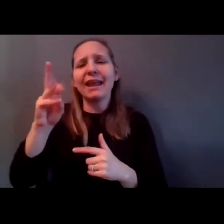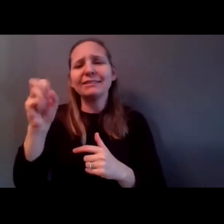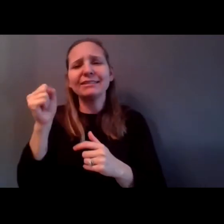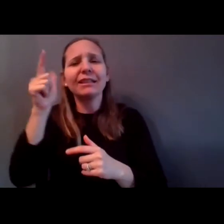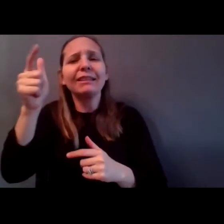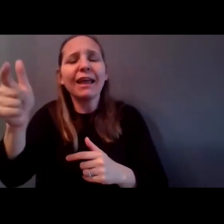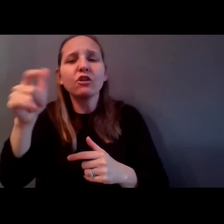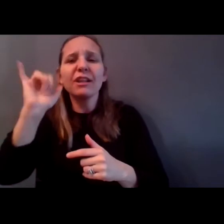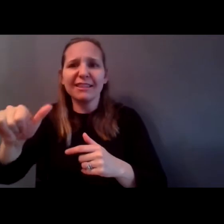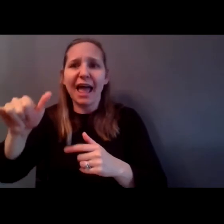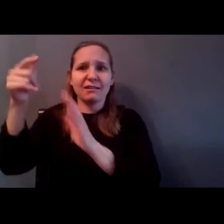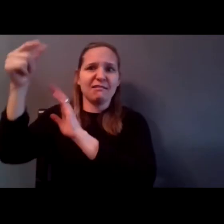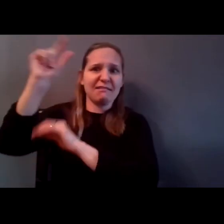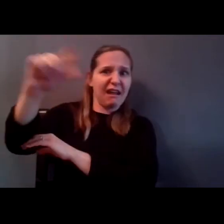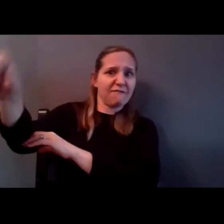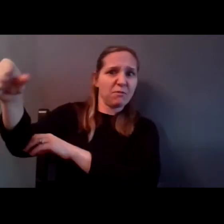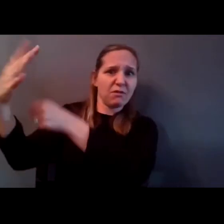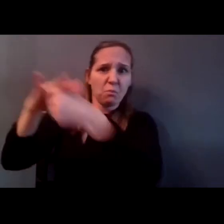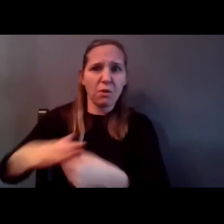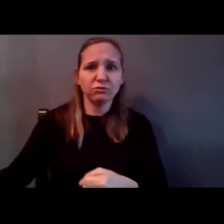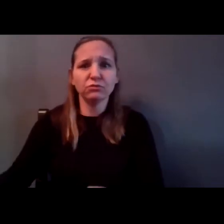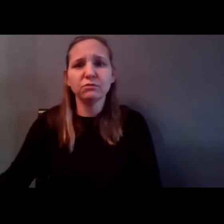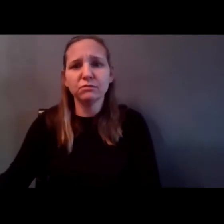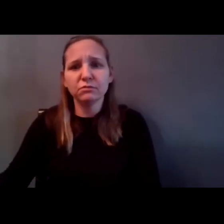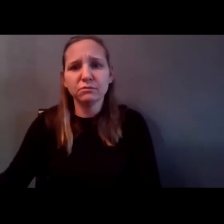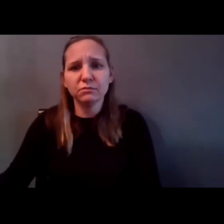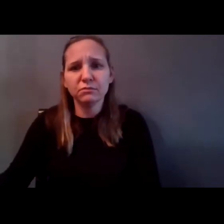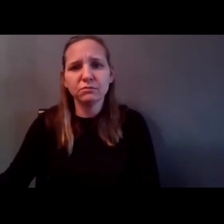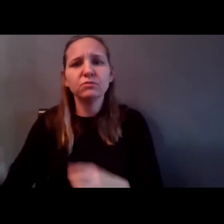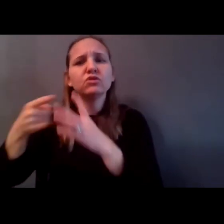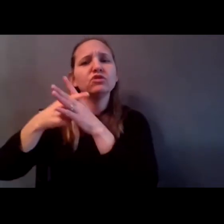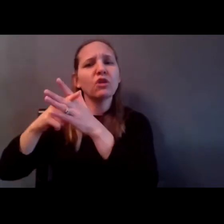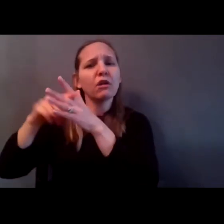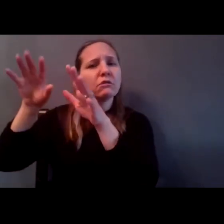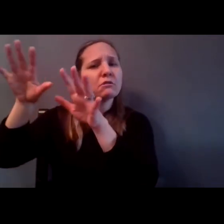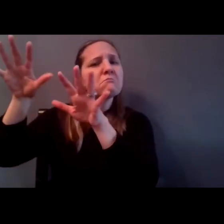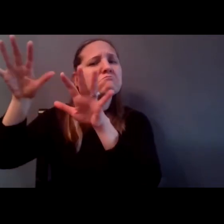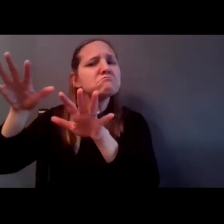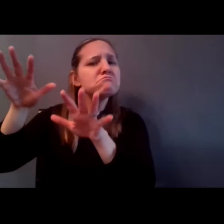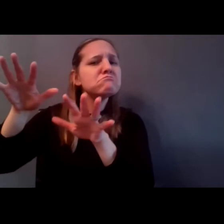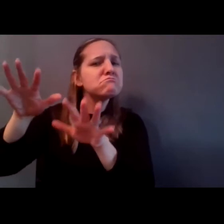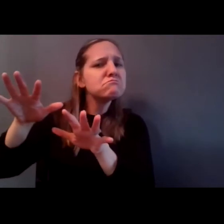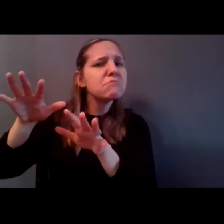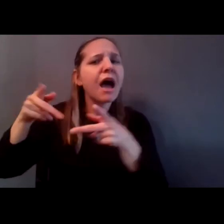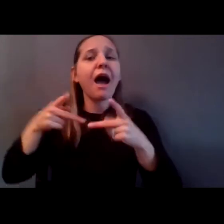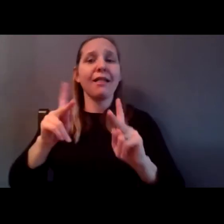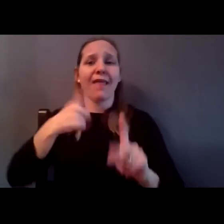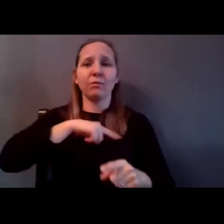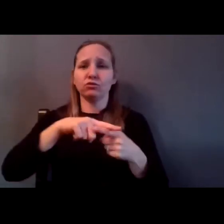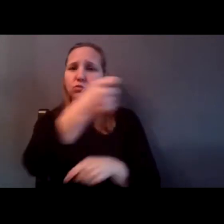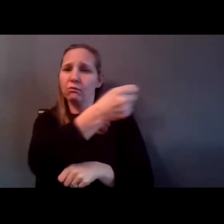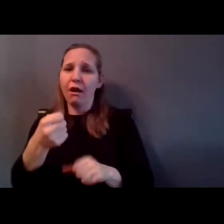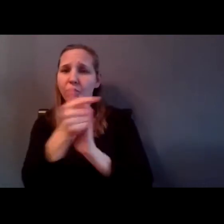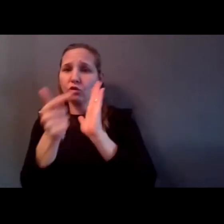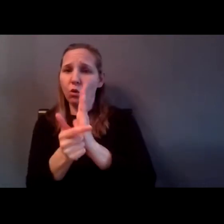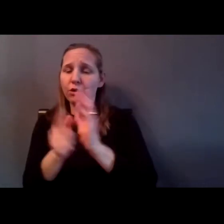to relax, where we can then attend post-secondary education. We can then hire lawyers to have legal recourse